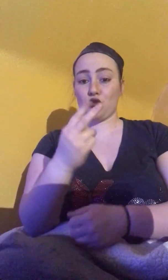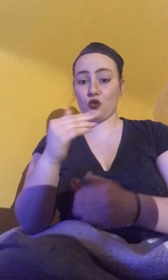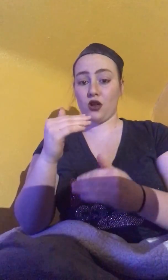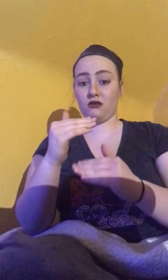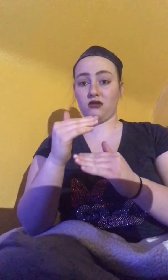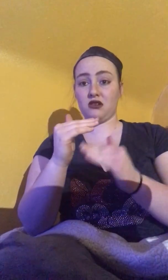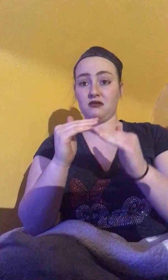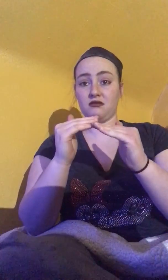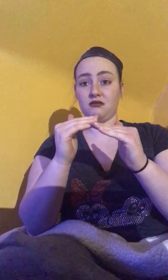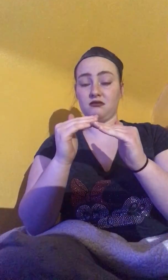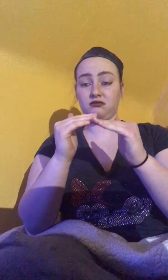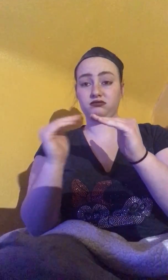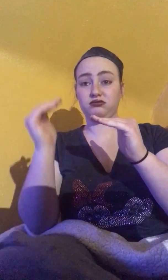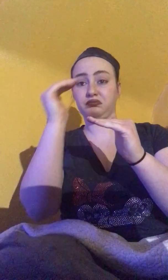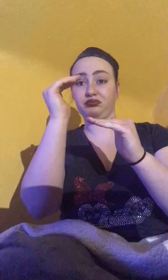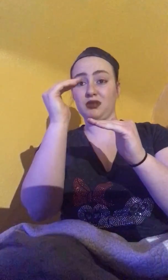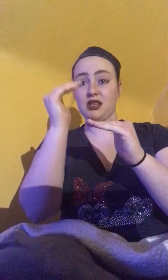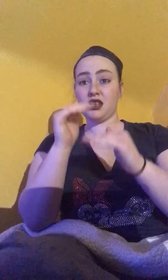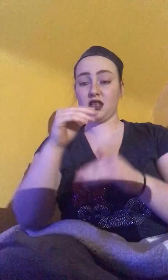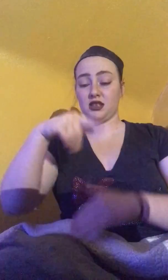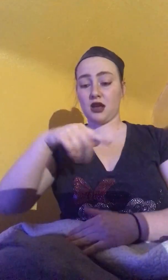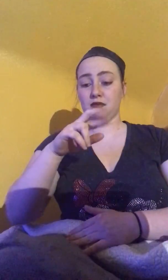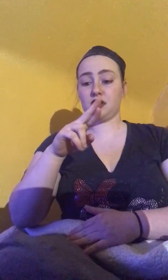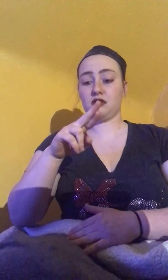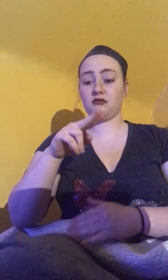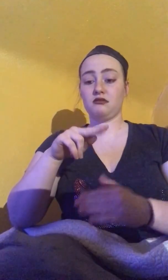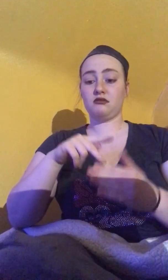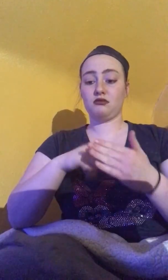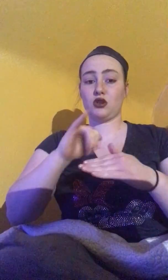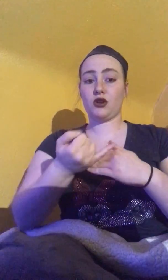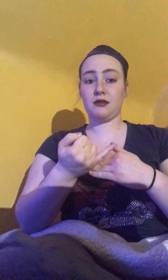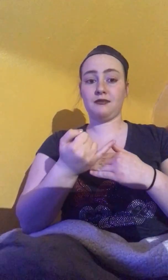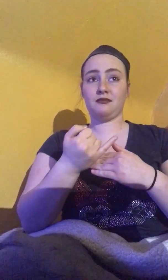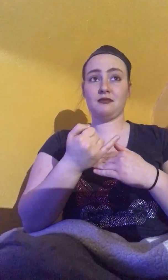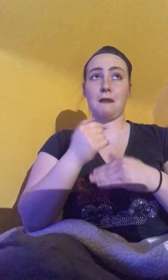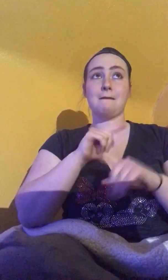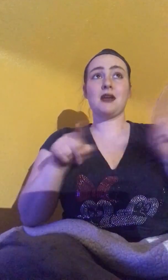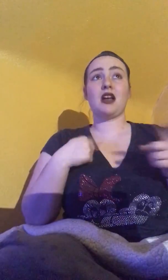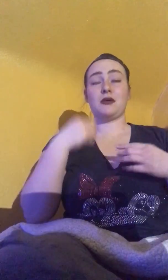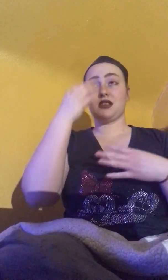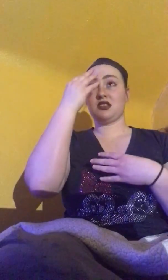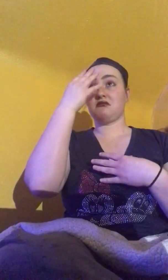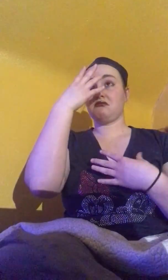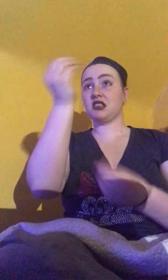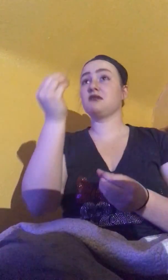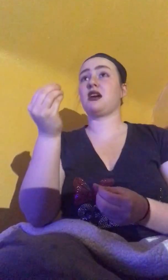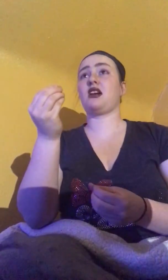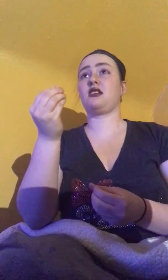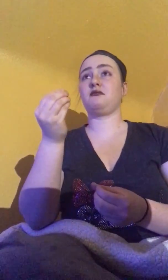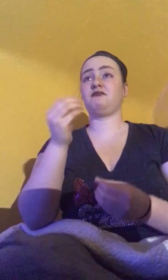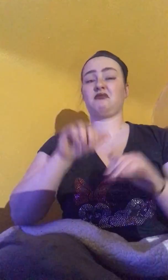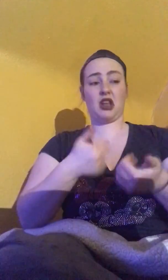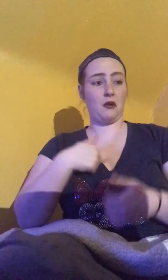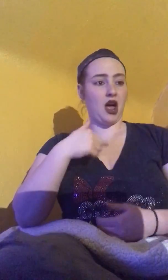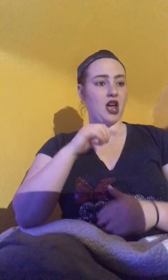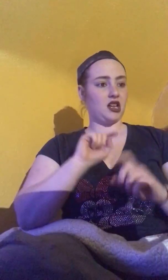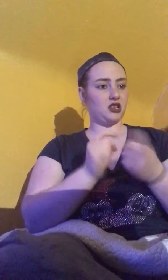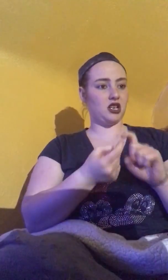Me Too movement as well as the new How Will I Change movement, and all I could do is speak my truth. So